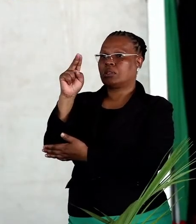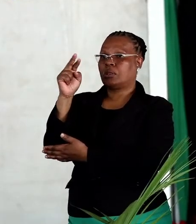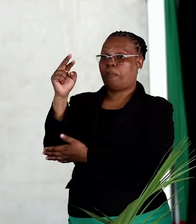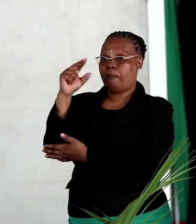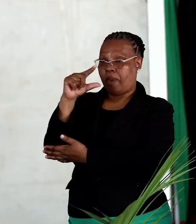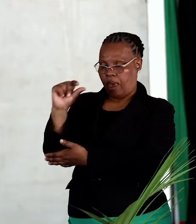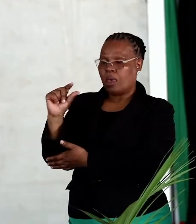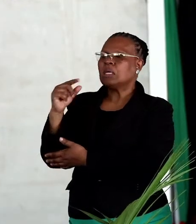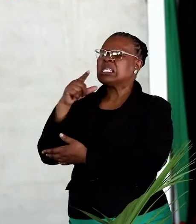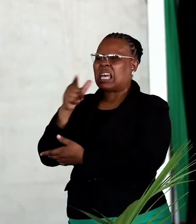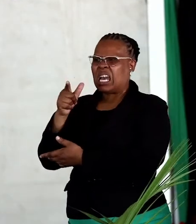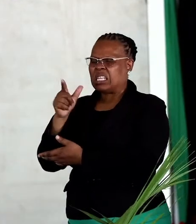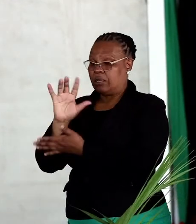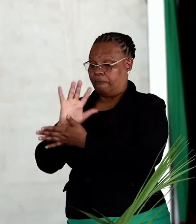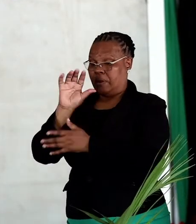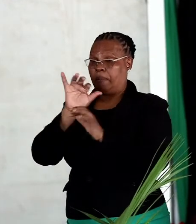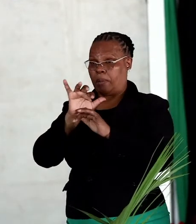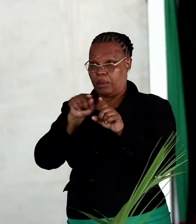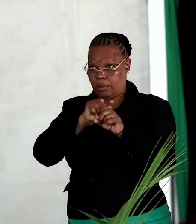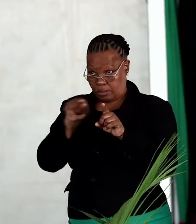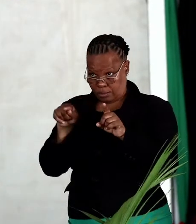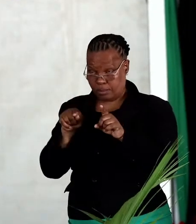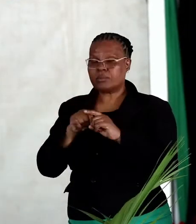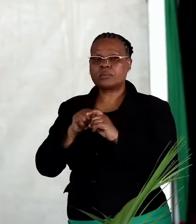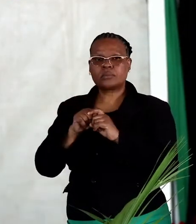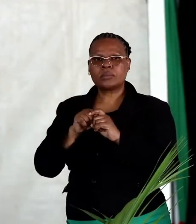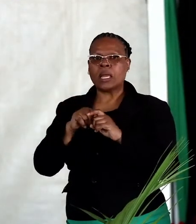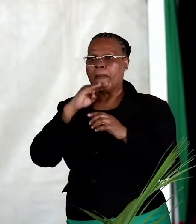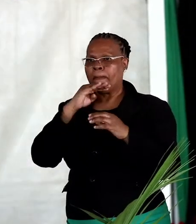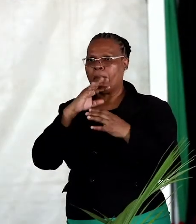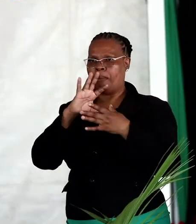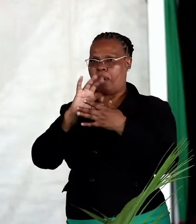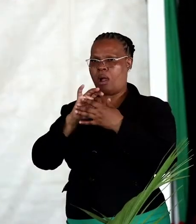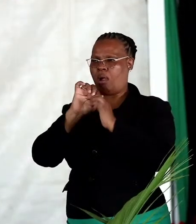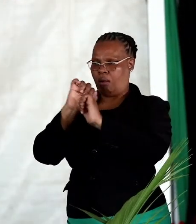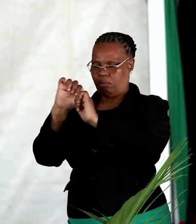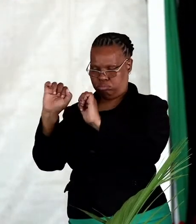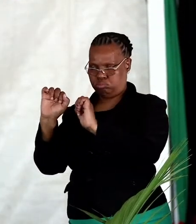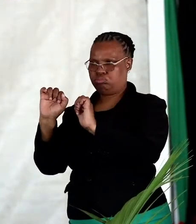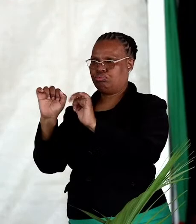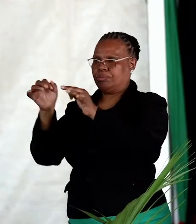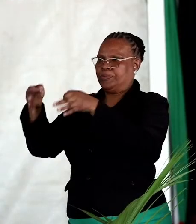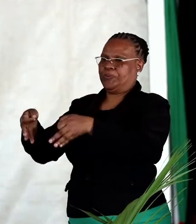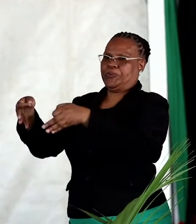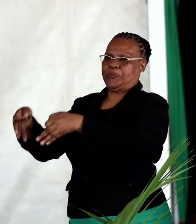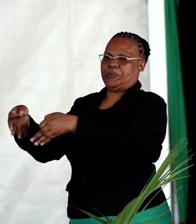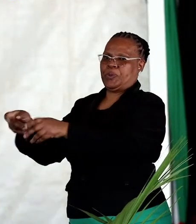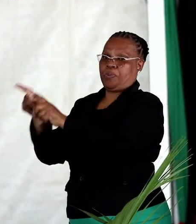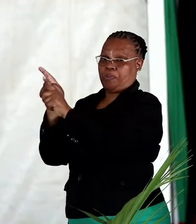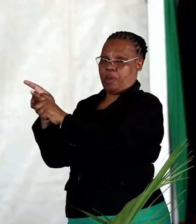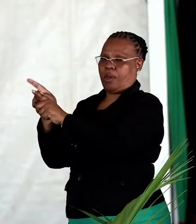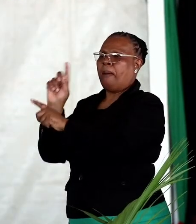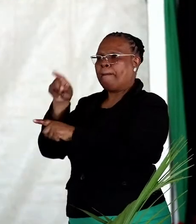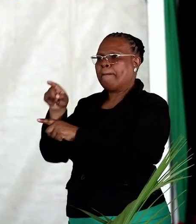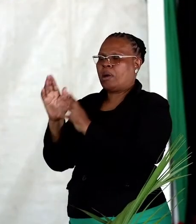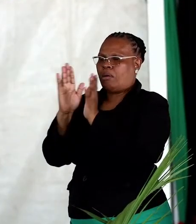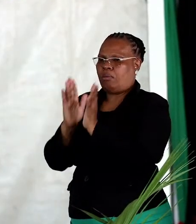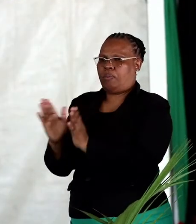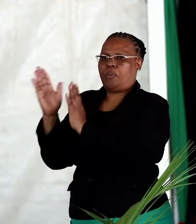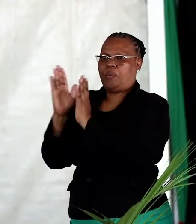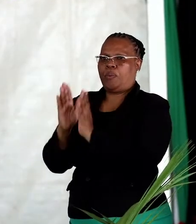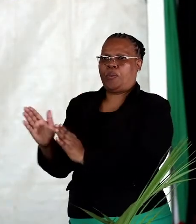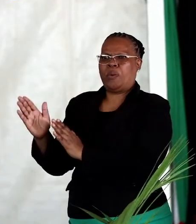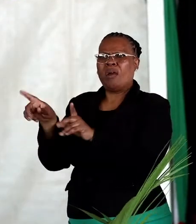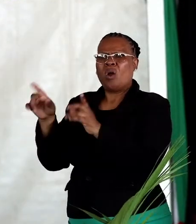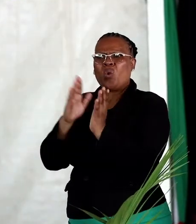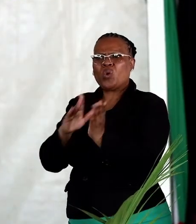bantu balele emakhayeni noko ke silungise kwenziwe iheadstones ngoba xa usiyapha